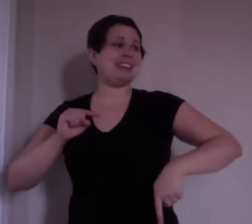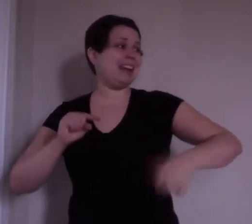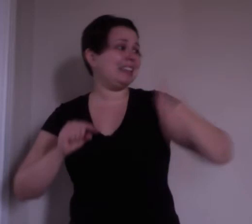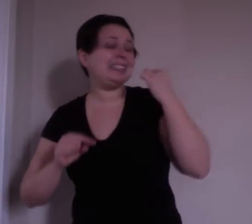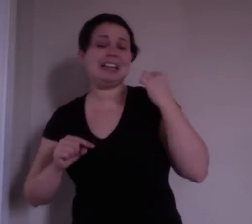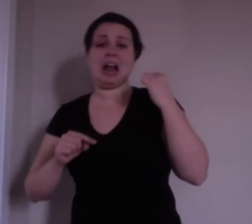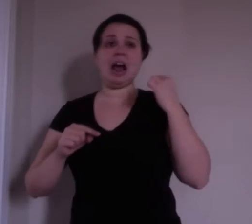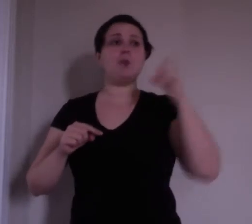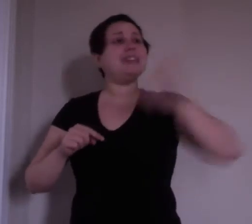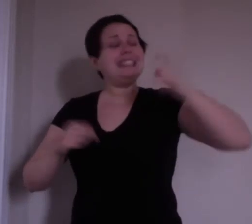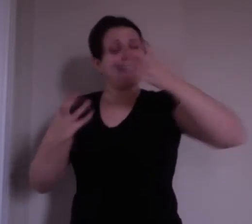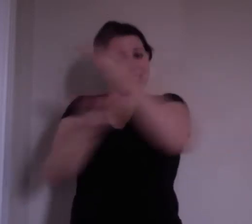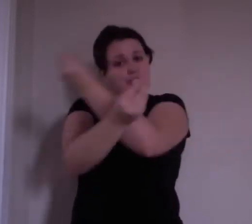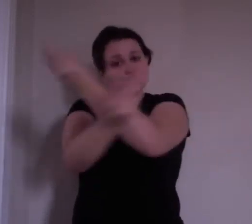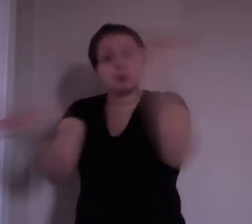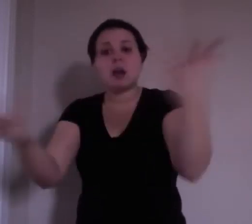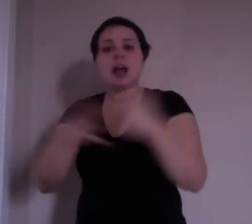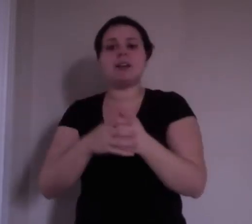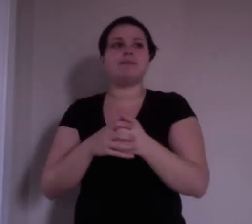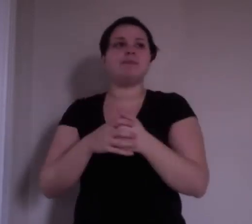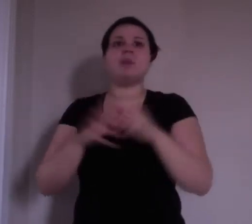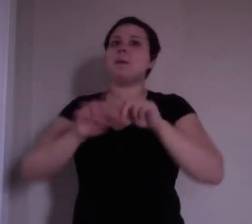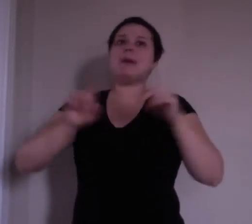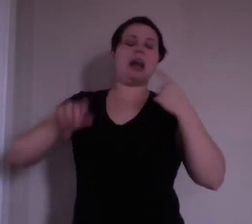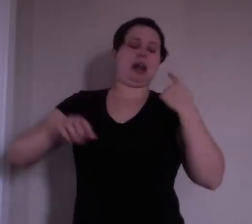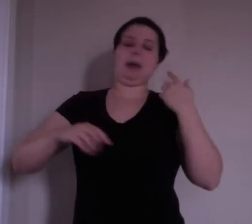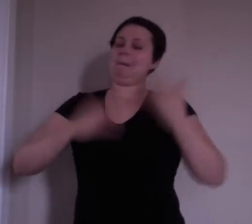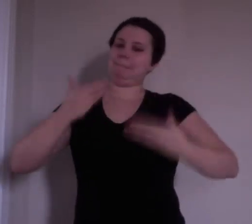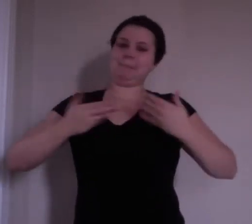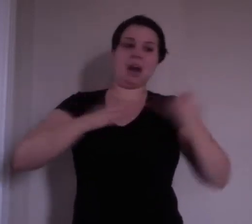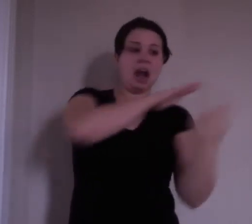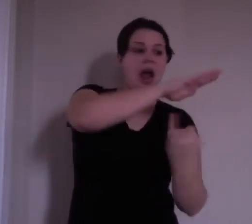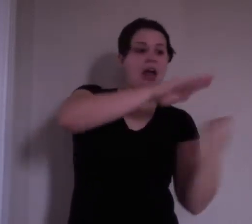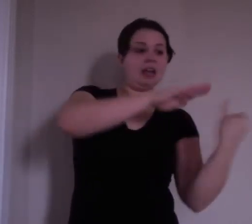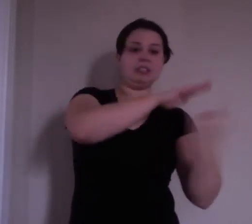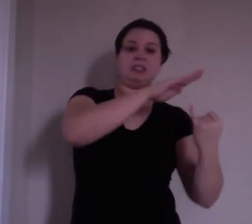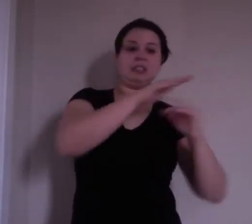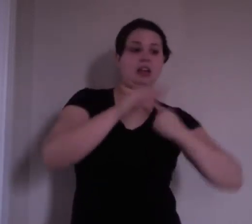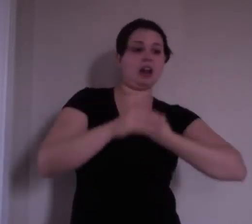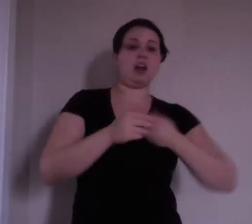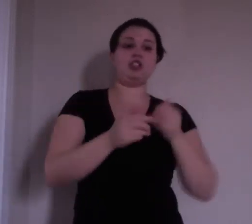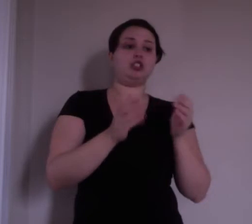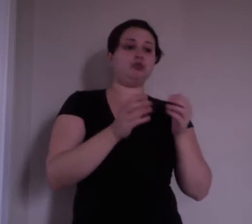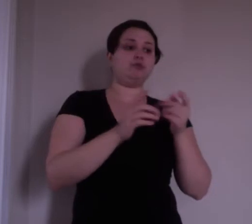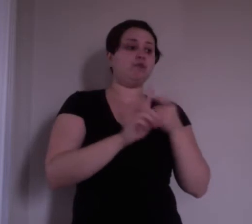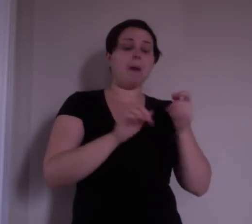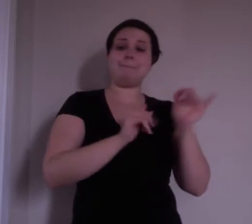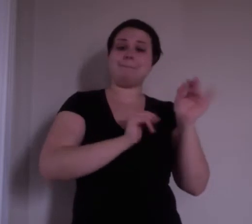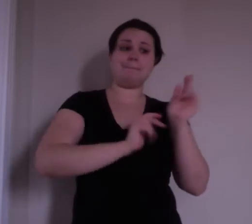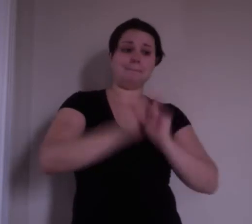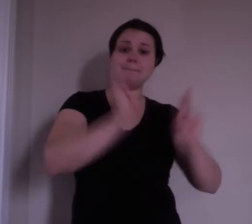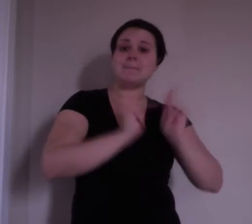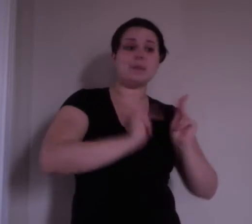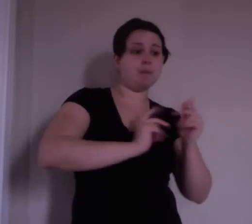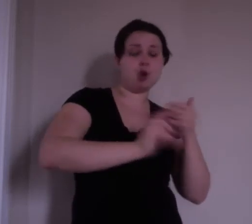that, it might isolate us from those close to us. It might take our safety, our freedom, and